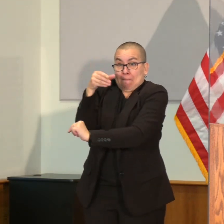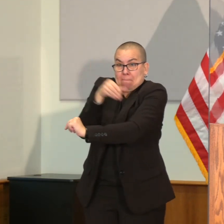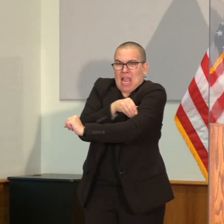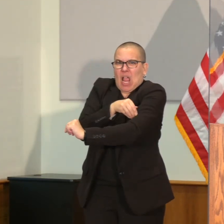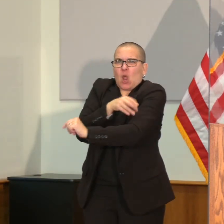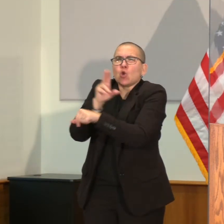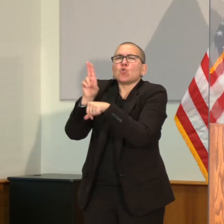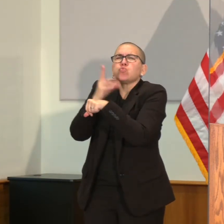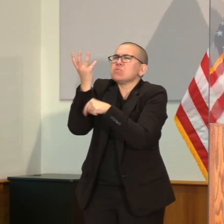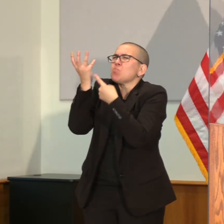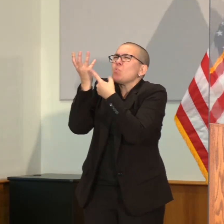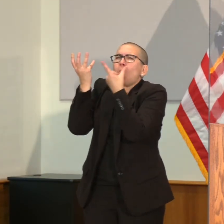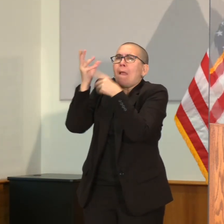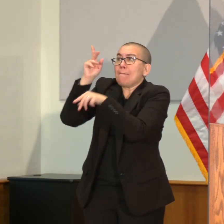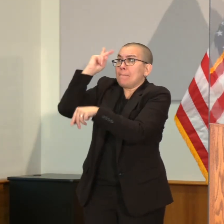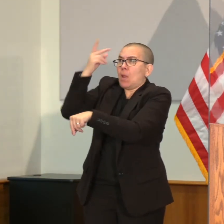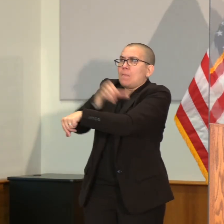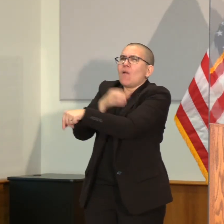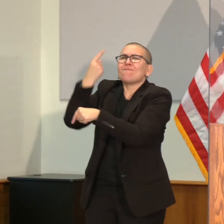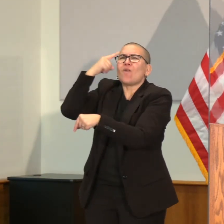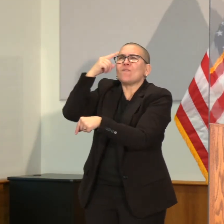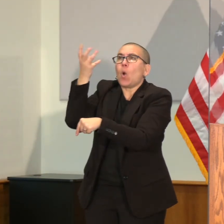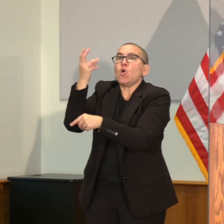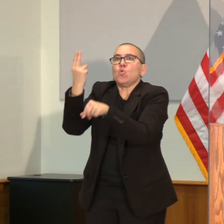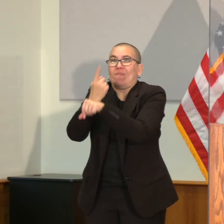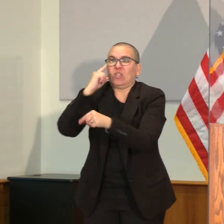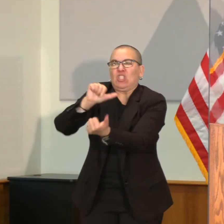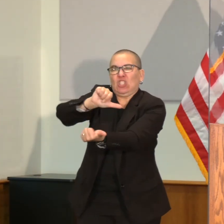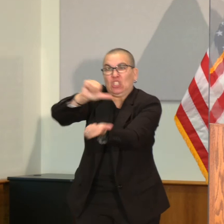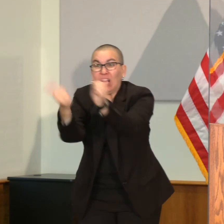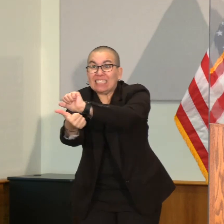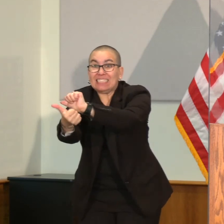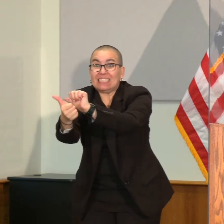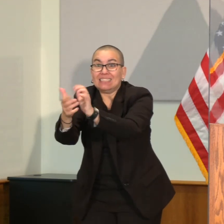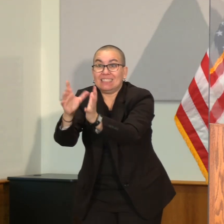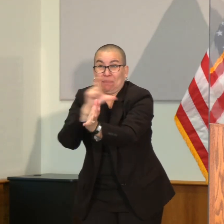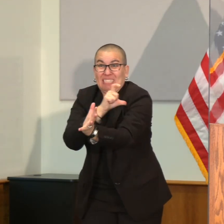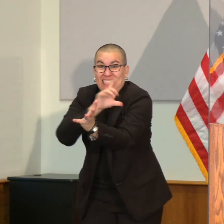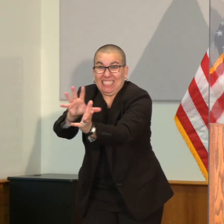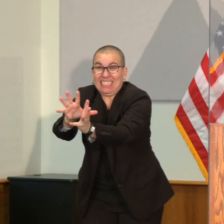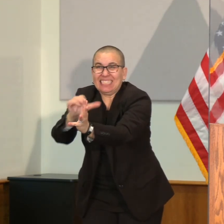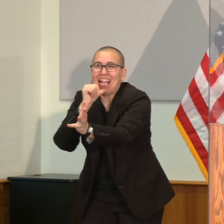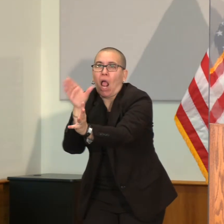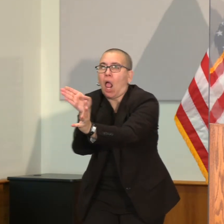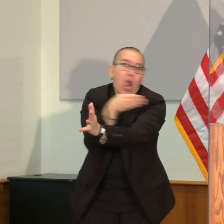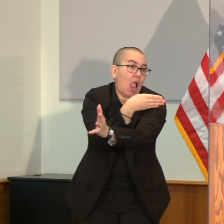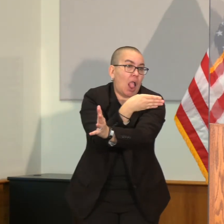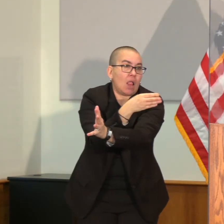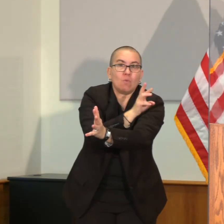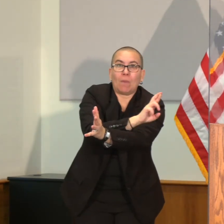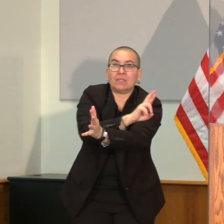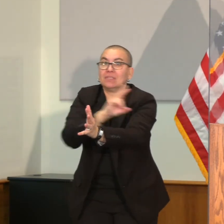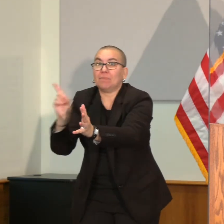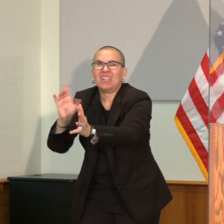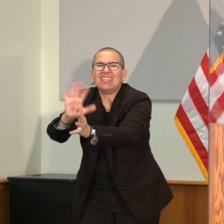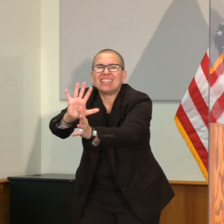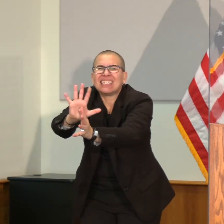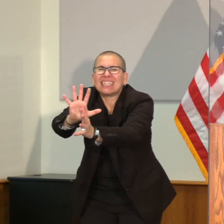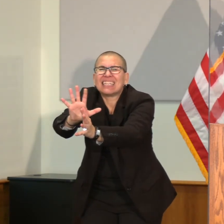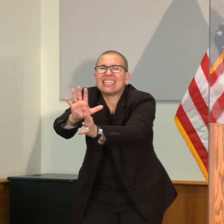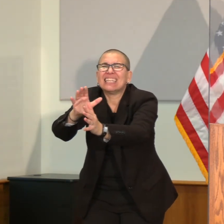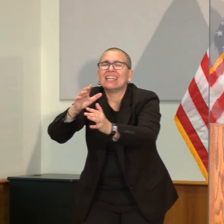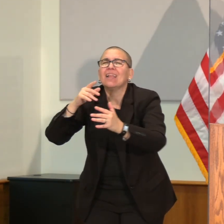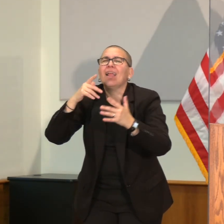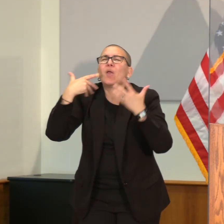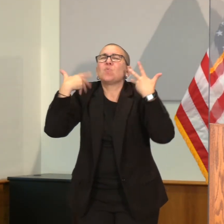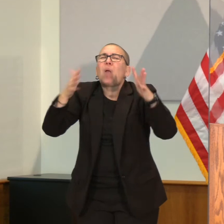to see. And this is the change we want to see. And you've got folks out here burning a lot of political capital because it needs